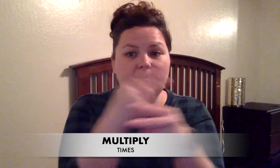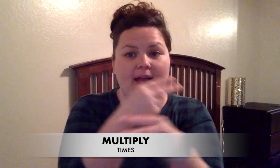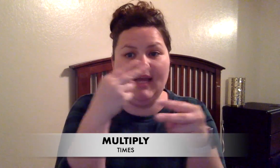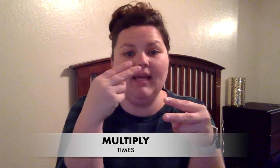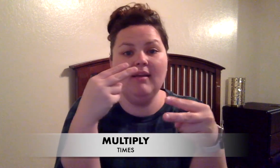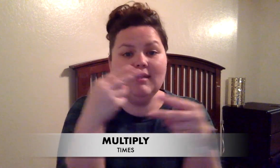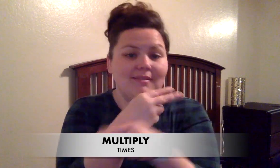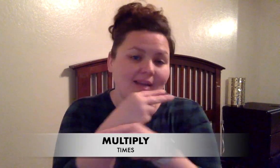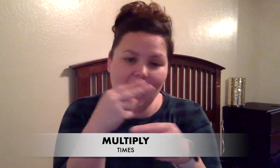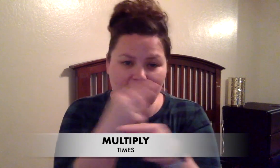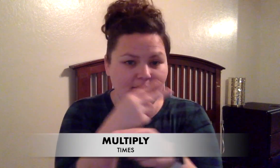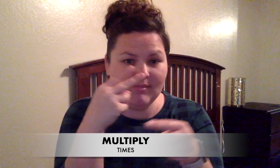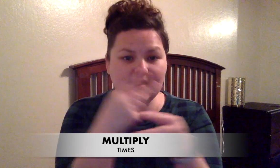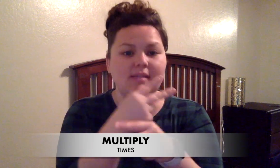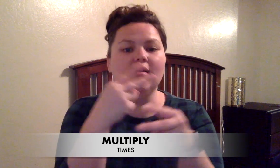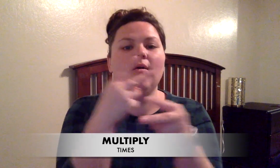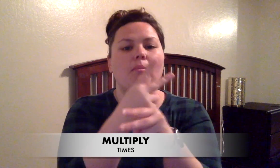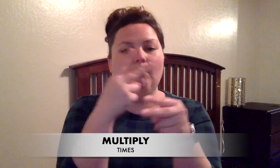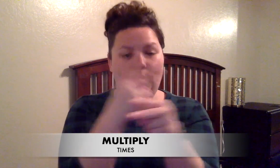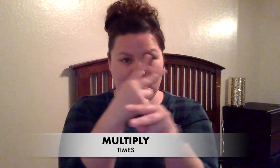multiply, times, multiply.